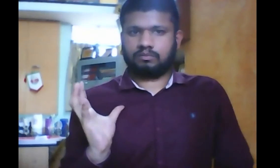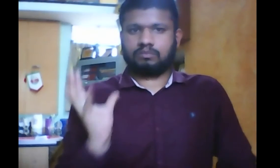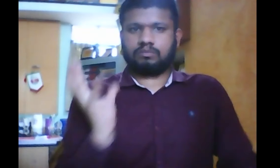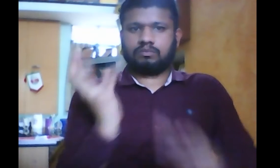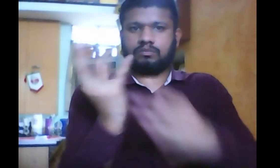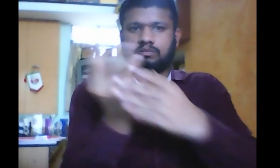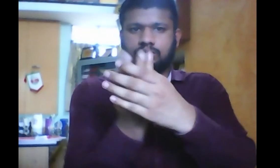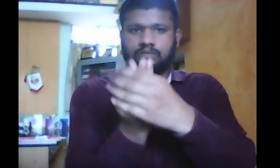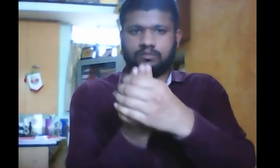We are strong.